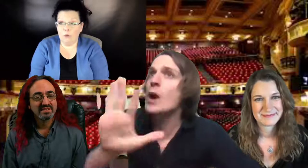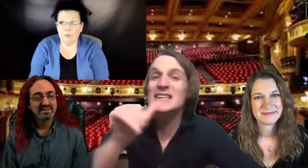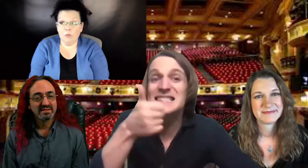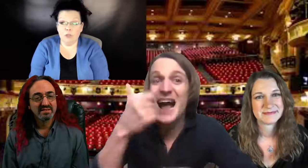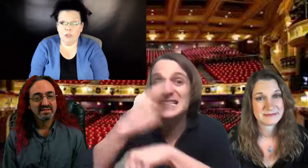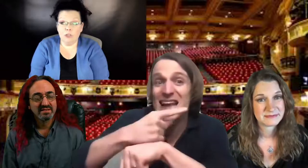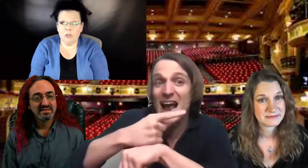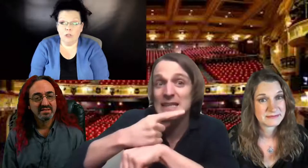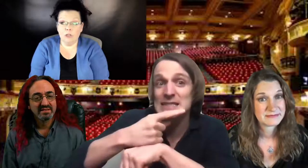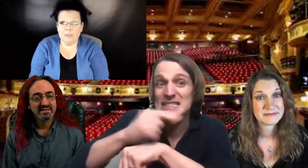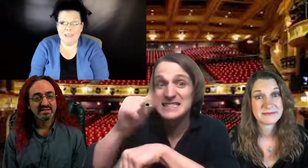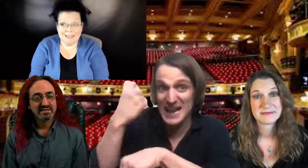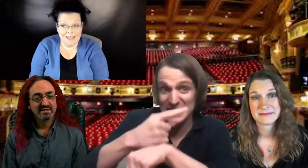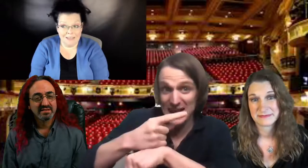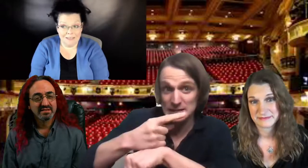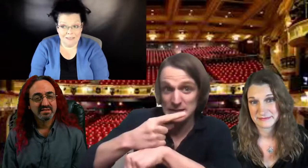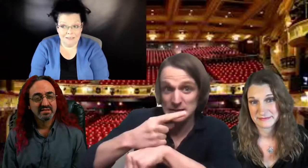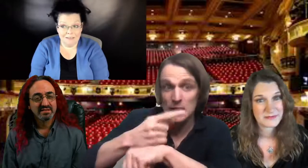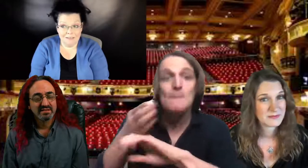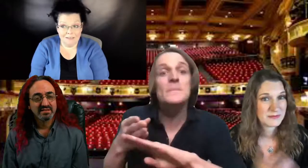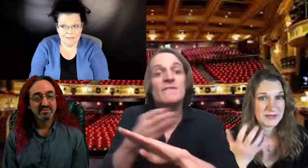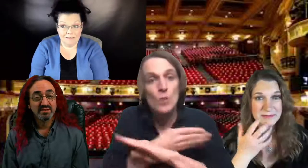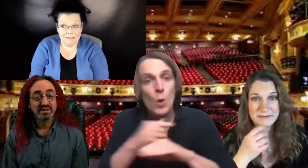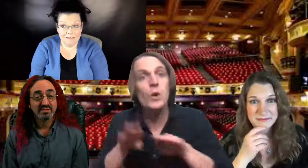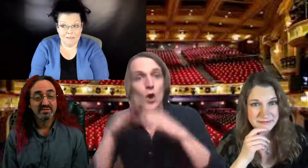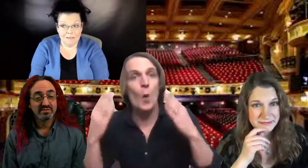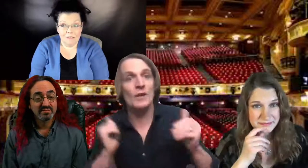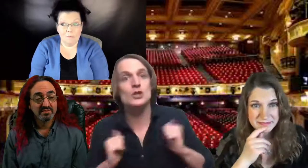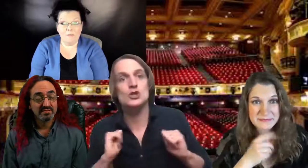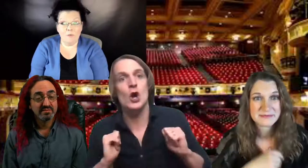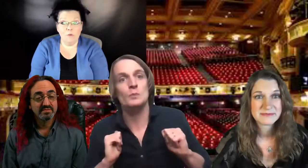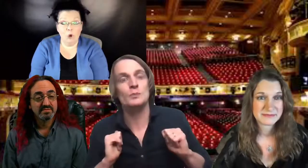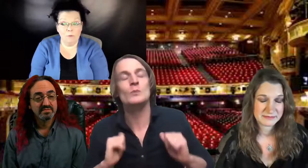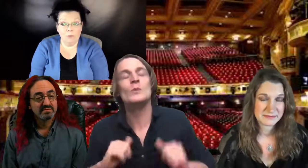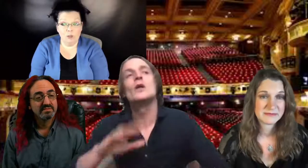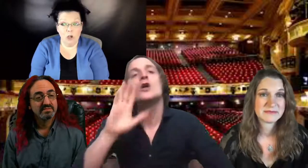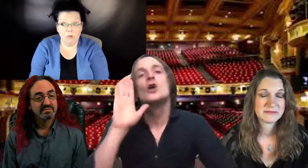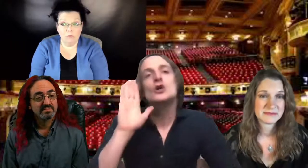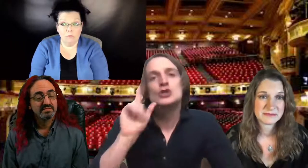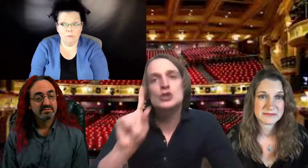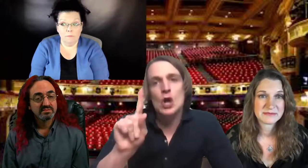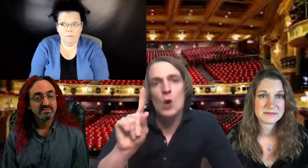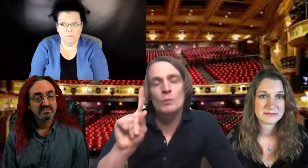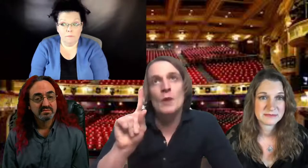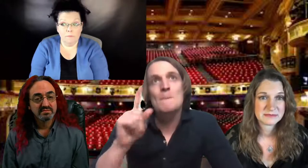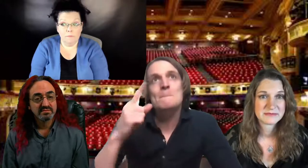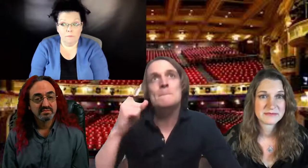and we only rehearsed 10 days. Wow. Before we open the show.